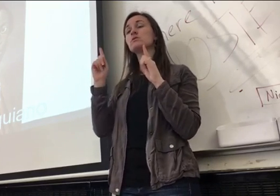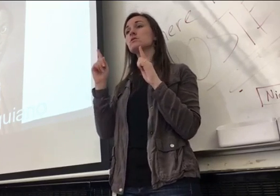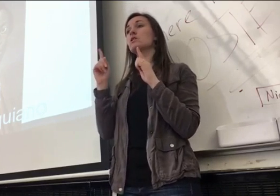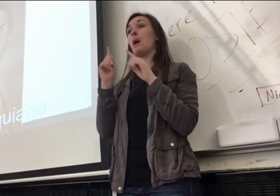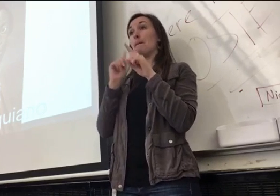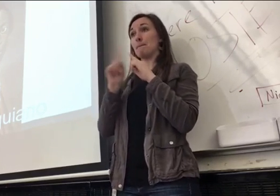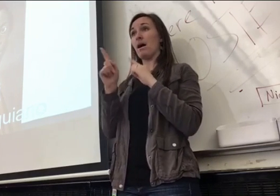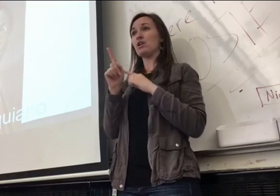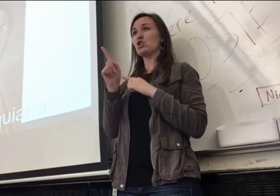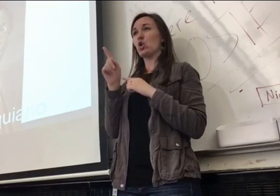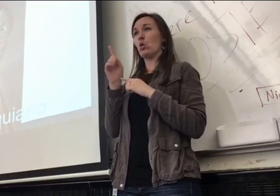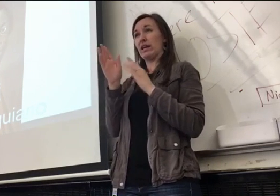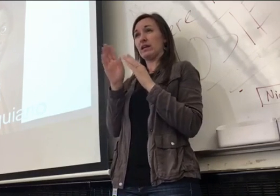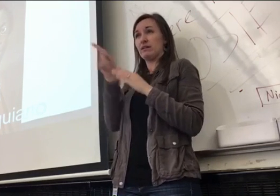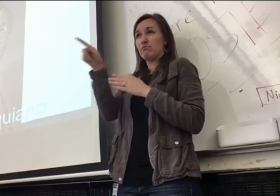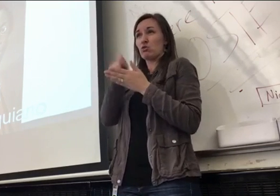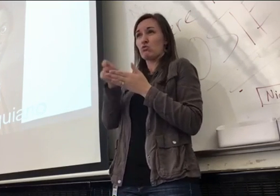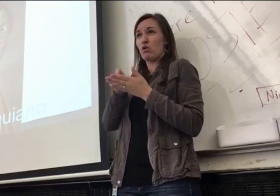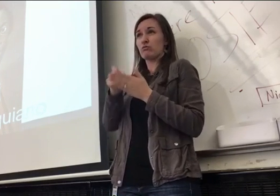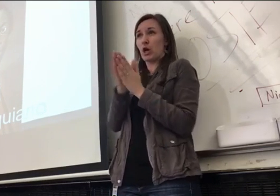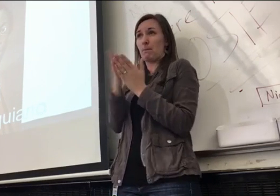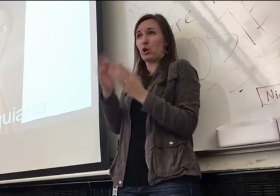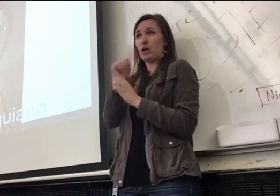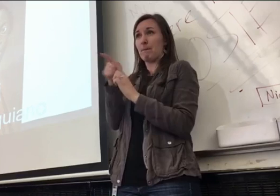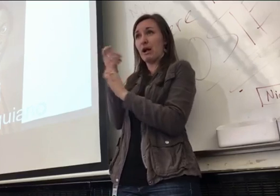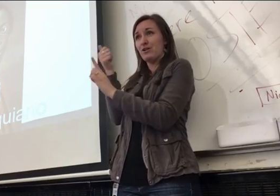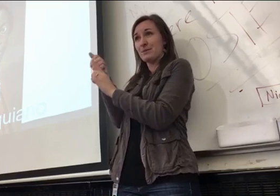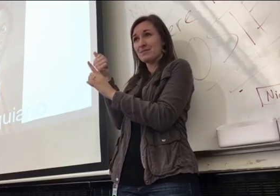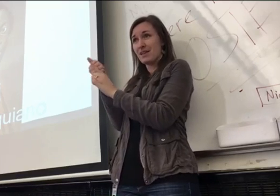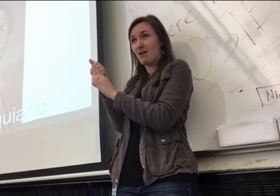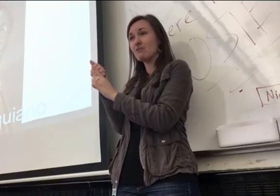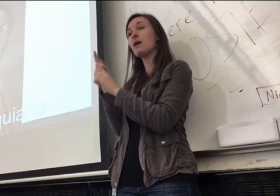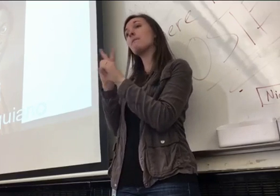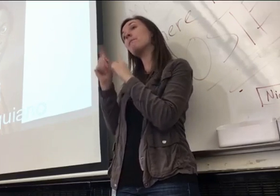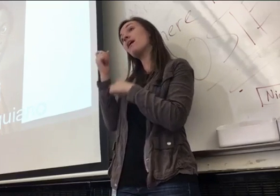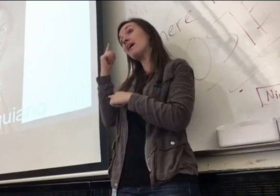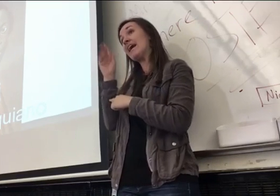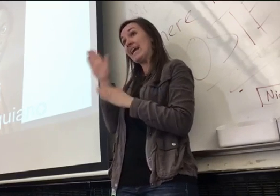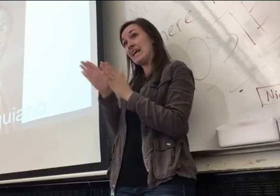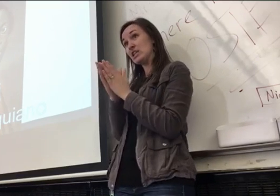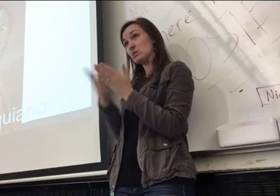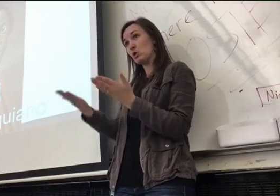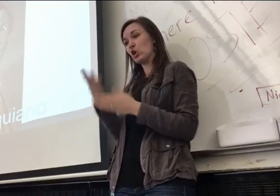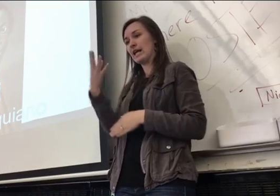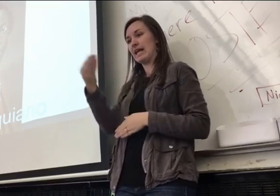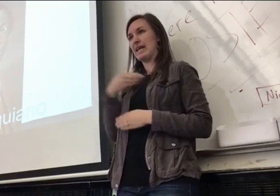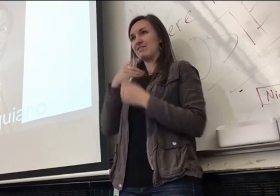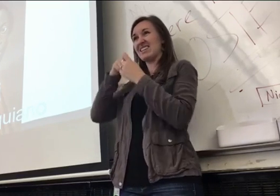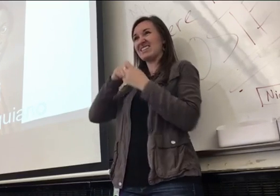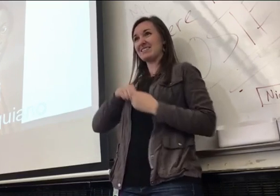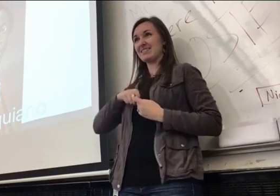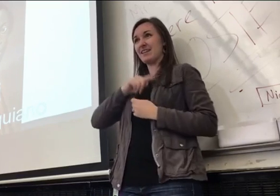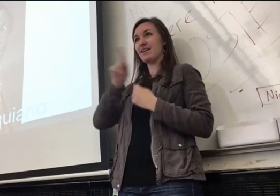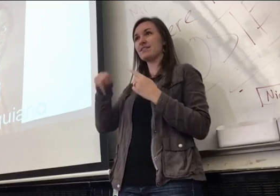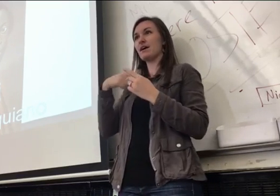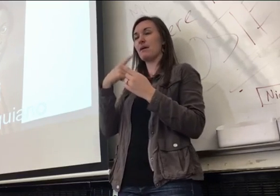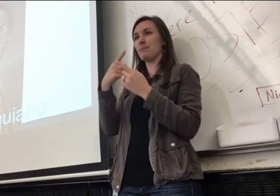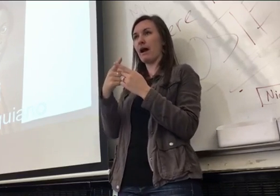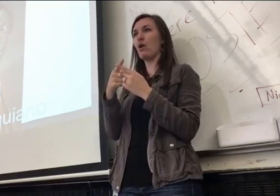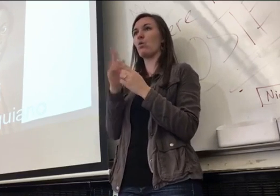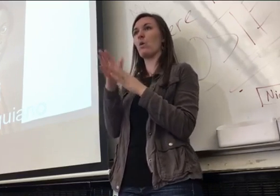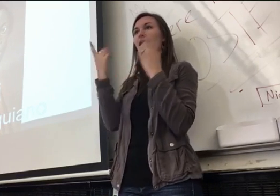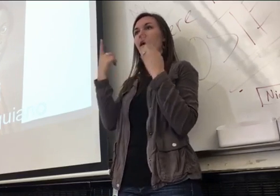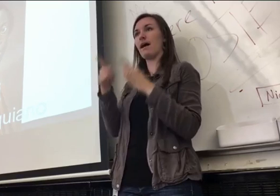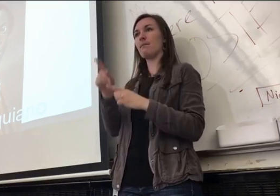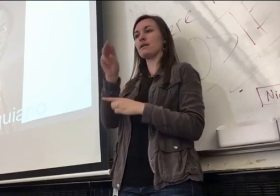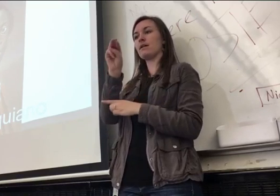the autobiography gives us the best details about the Middle Passage because most slaves did not know English, and